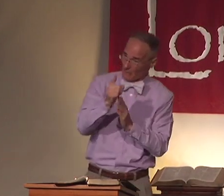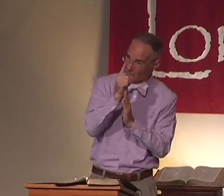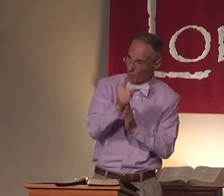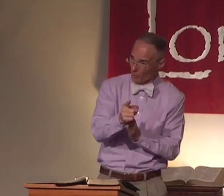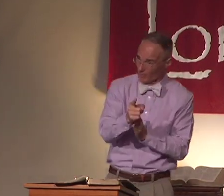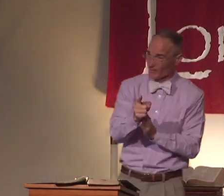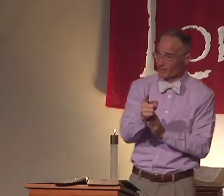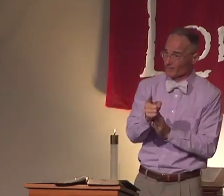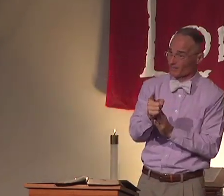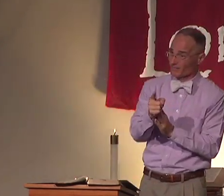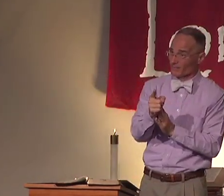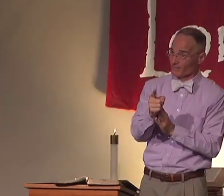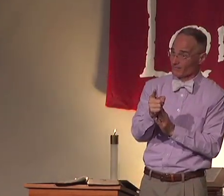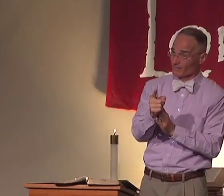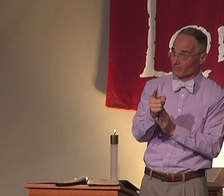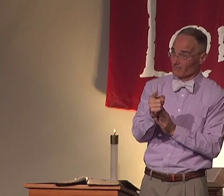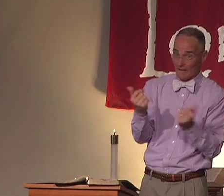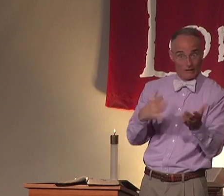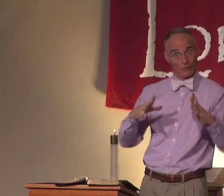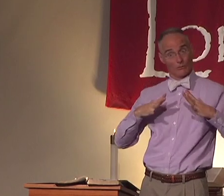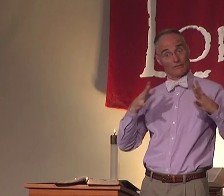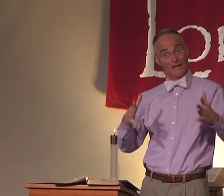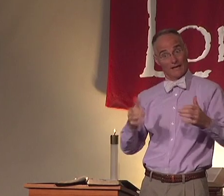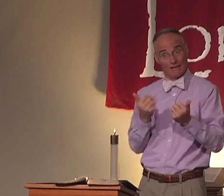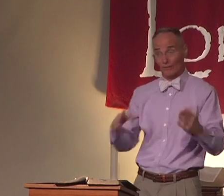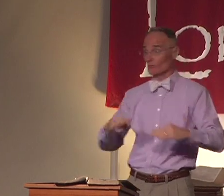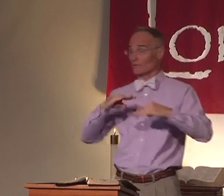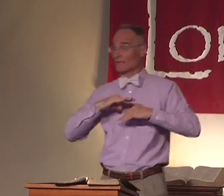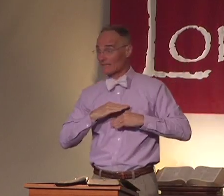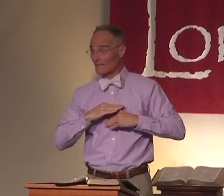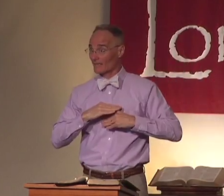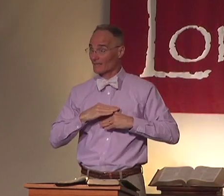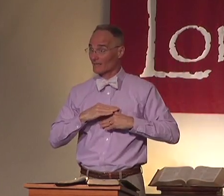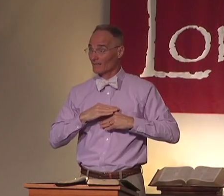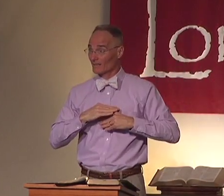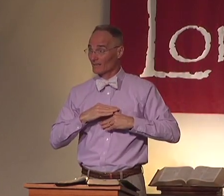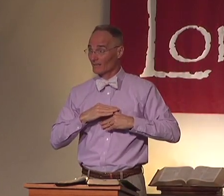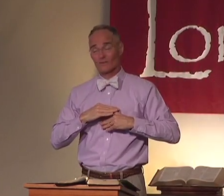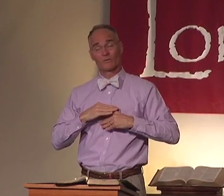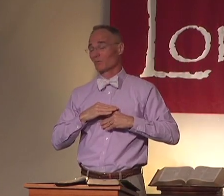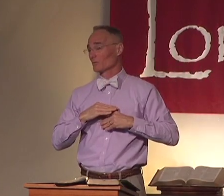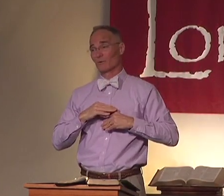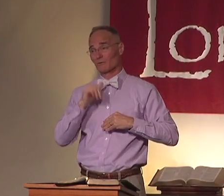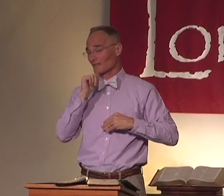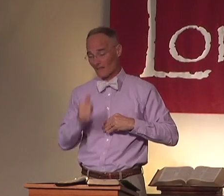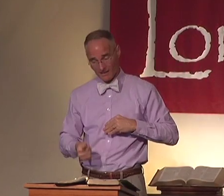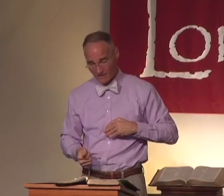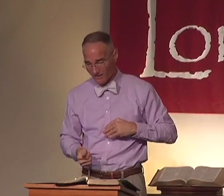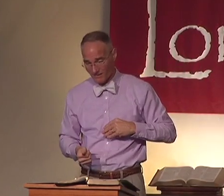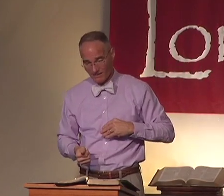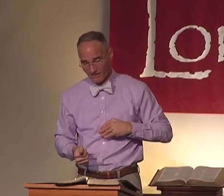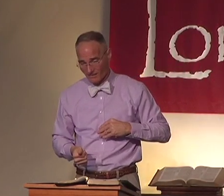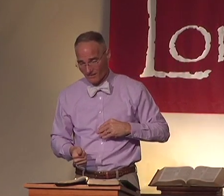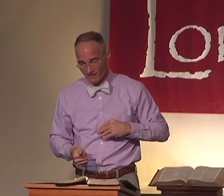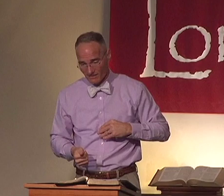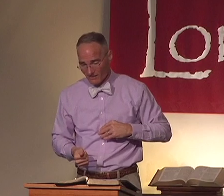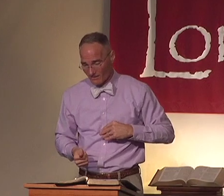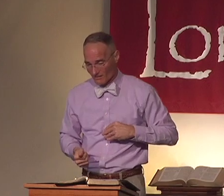Remember again, in that moment, everything was fine, everything was satisfactory with everyone? No, that was not the